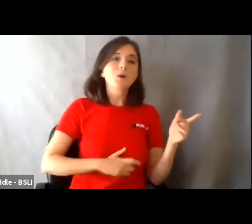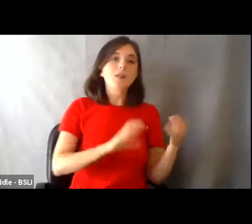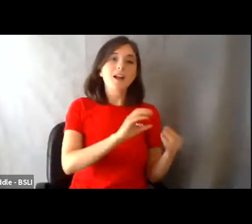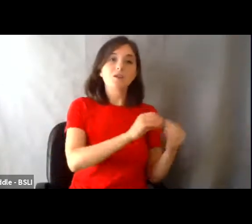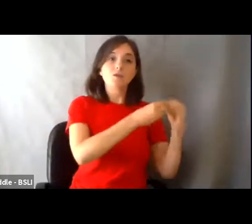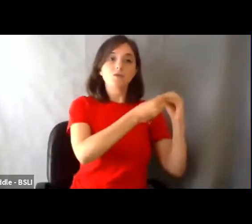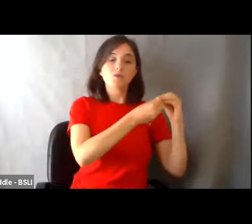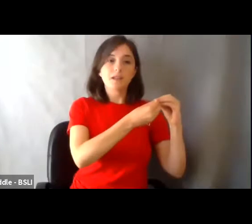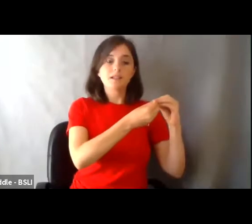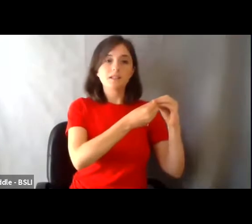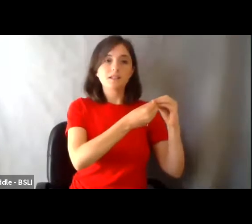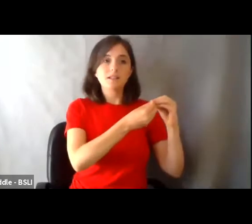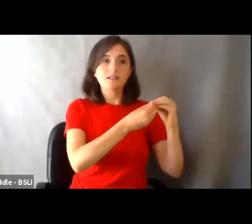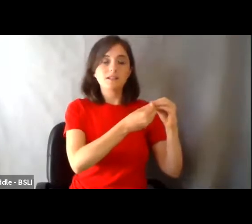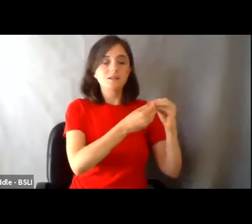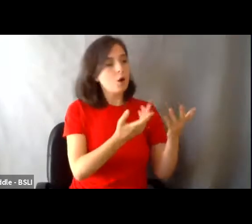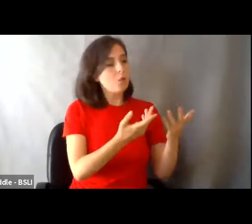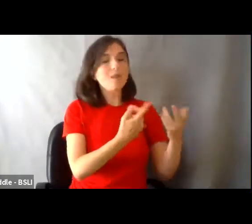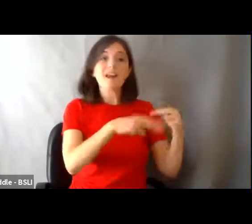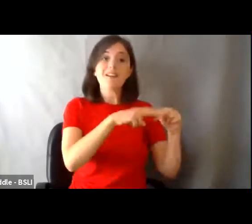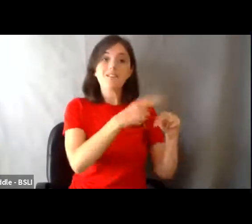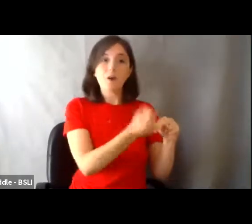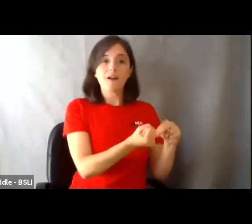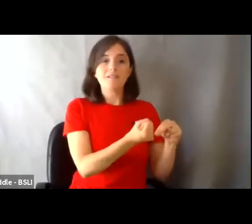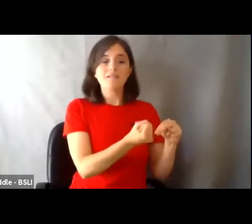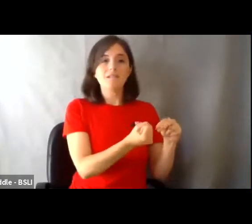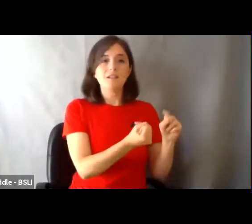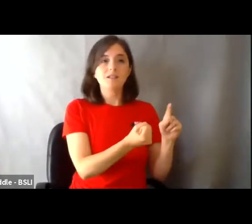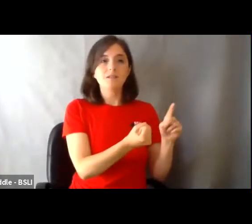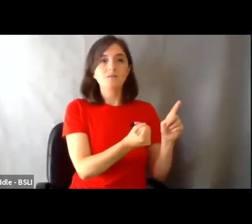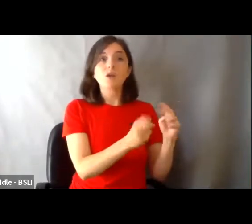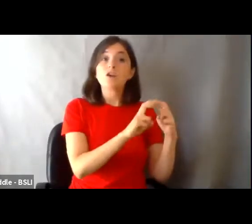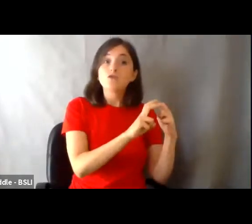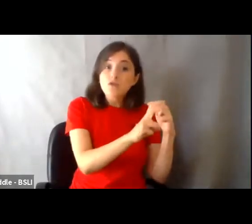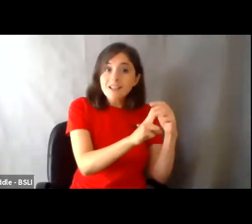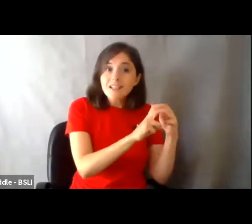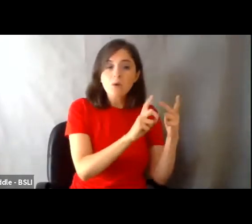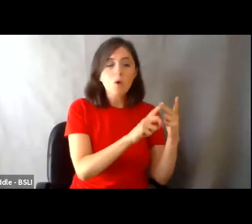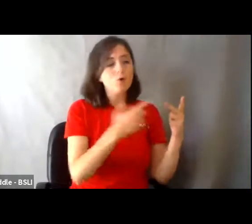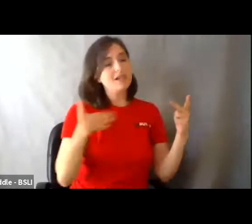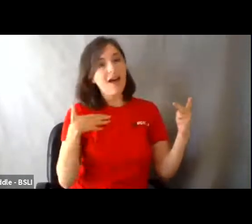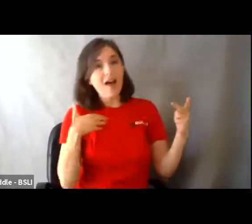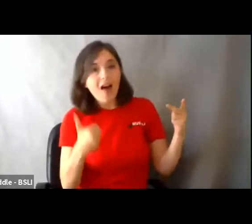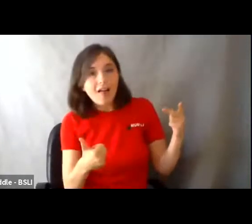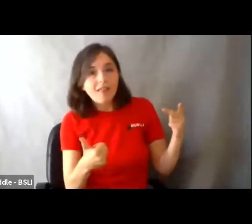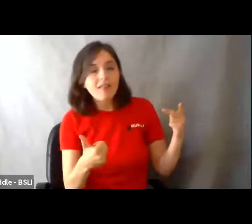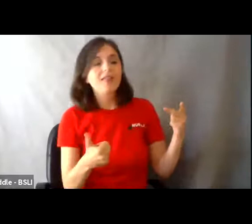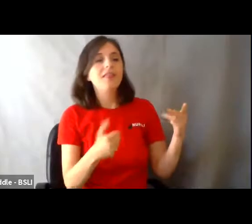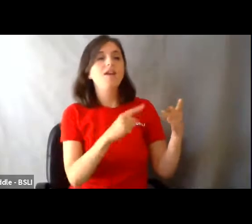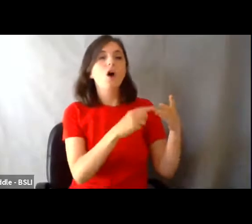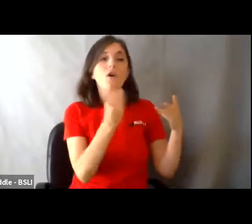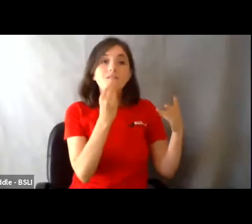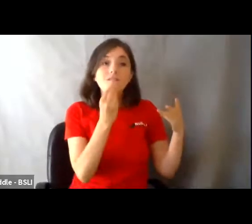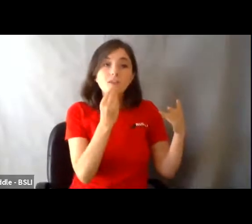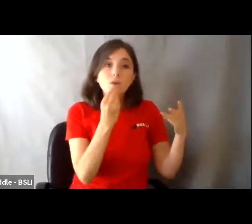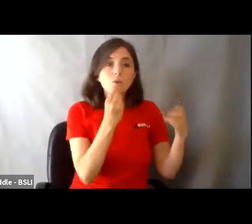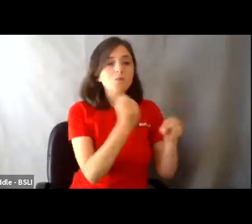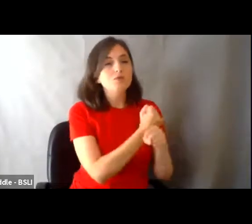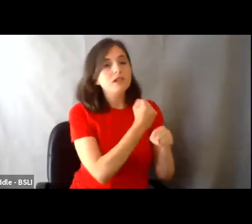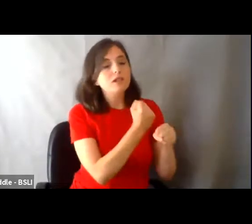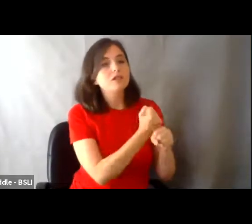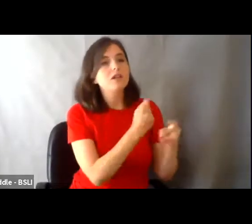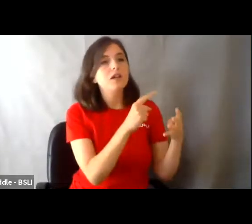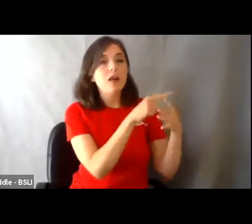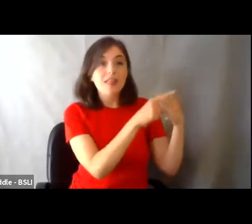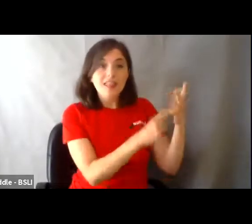created when you say transport, healthcare, food production.